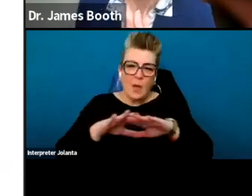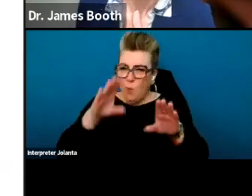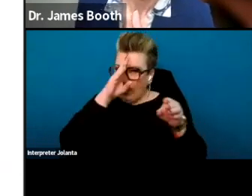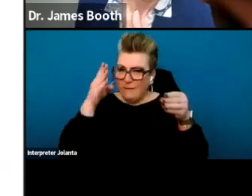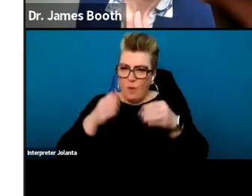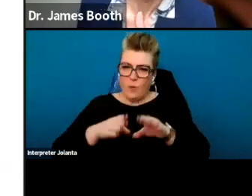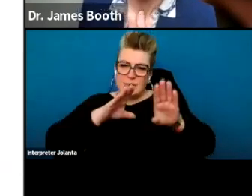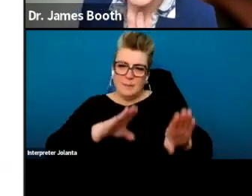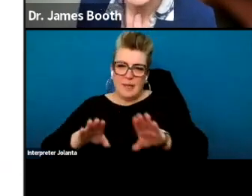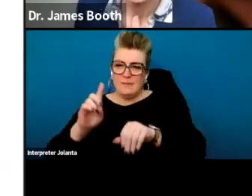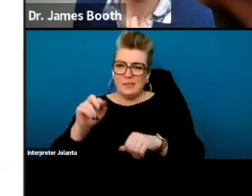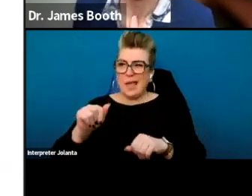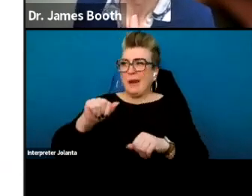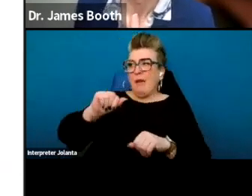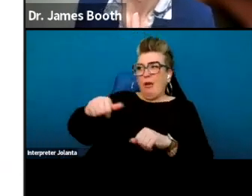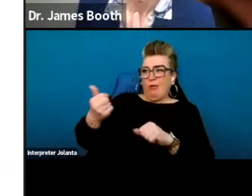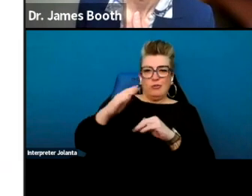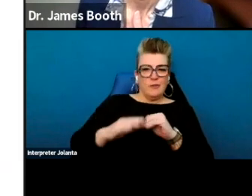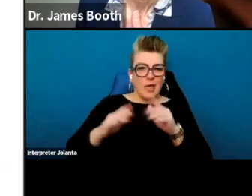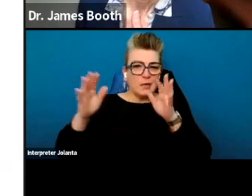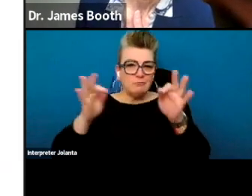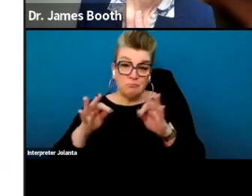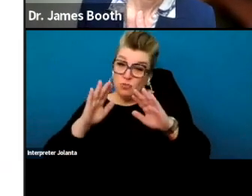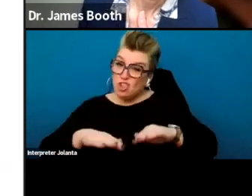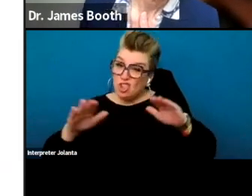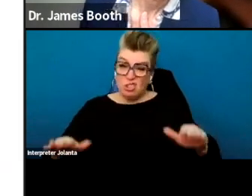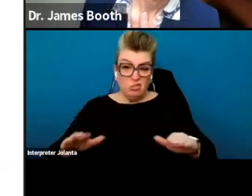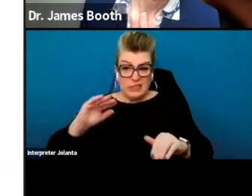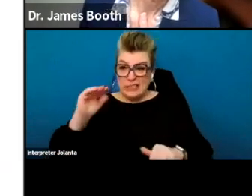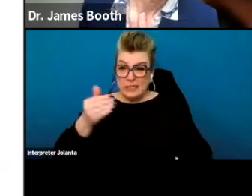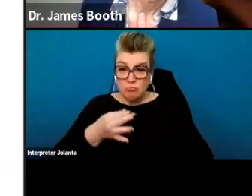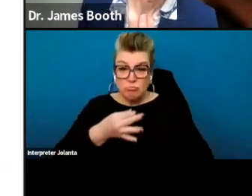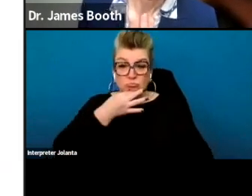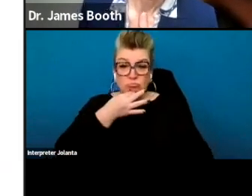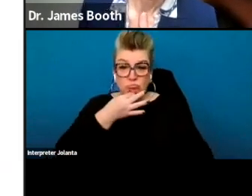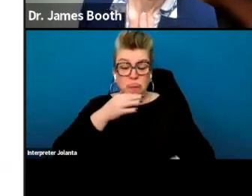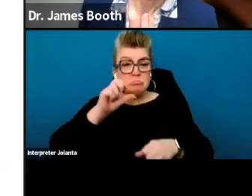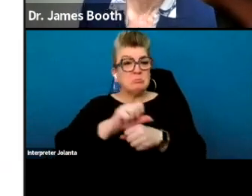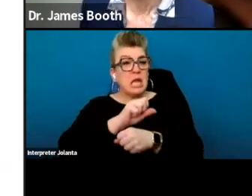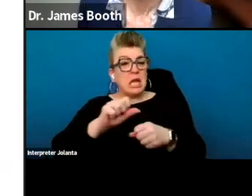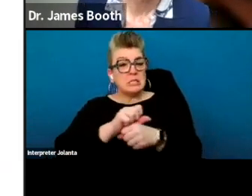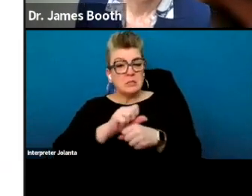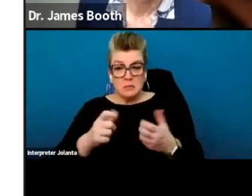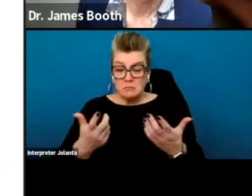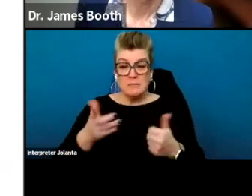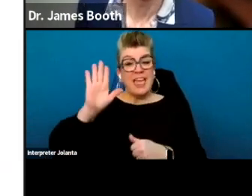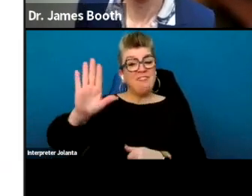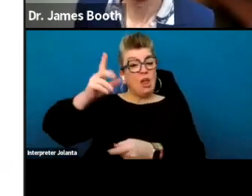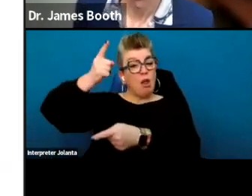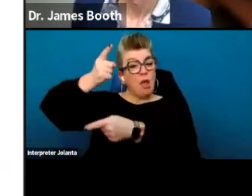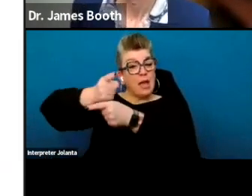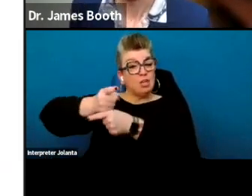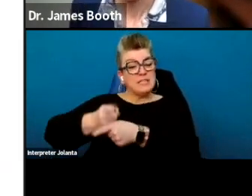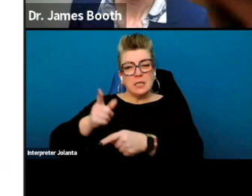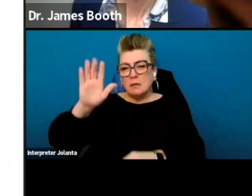tasks pretty effectively. So these are 5-year-olds, right? And their accuracy was kind of in the range of